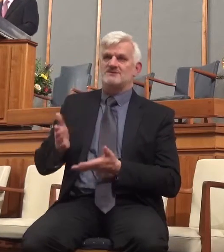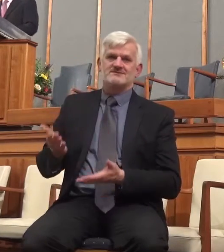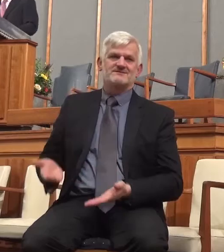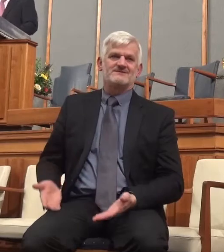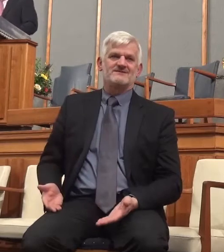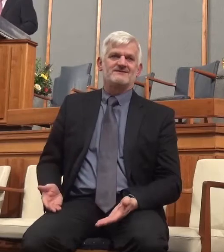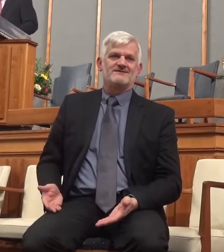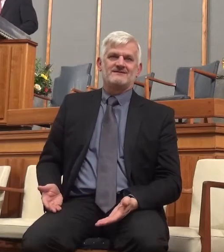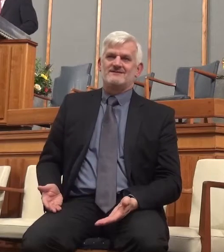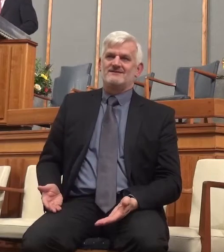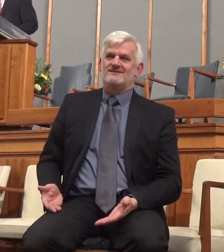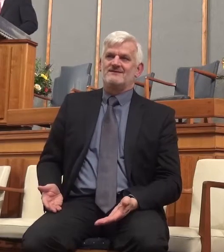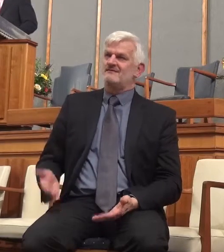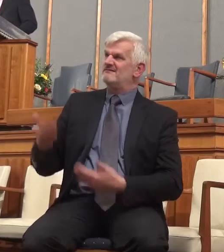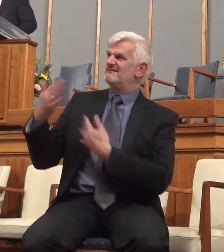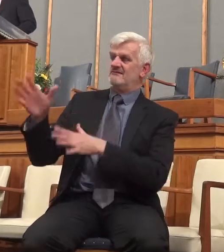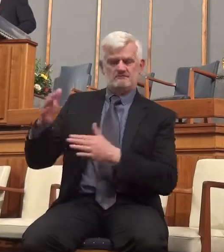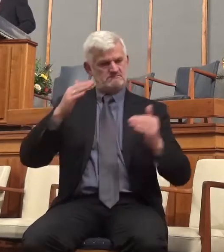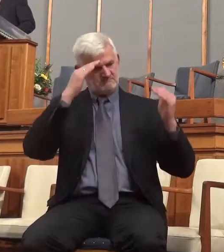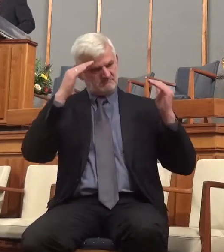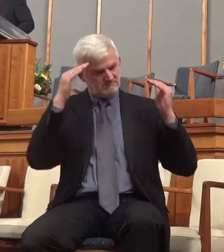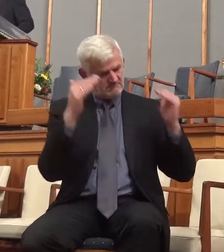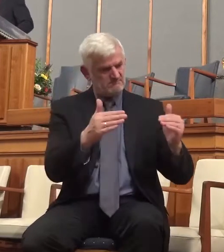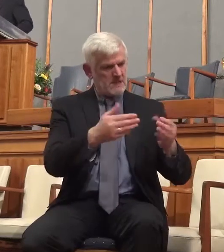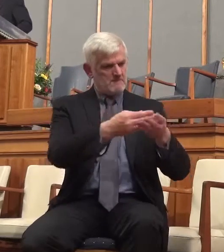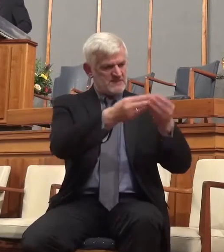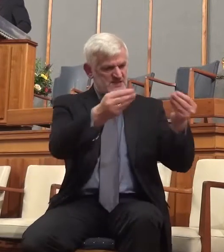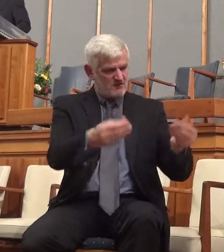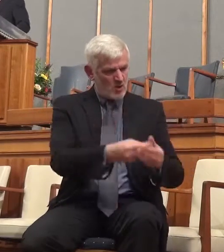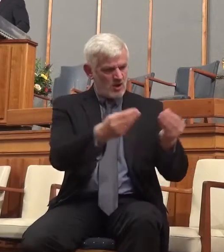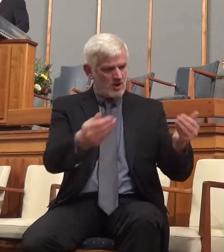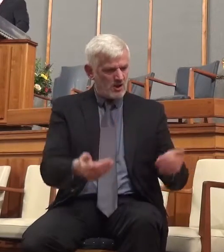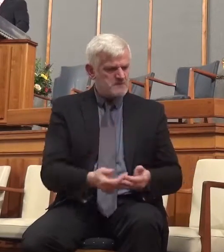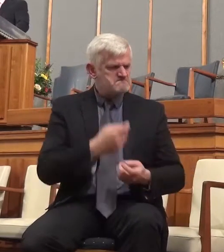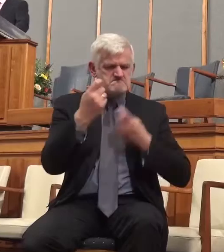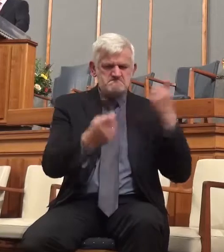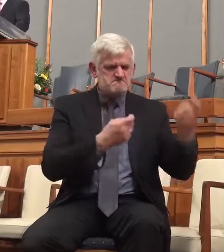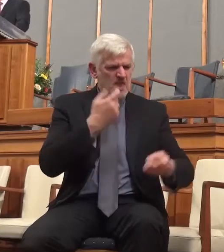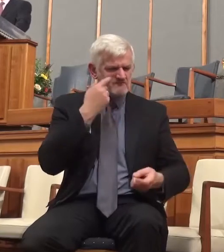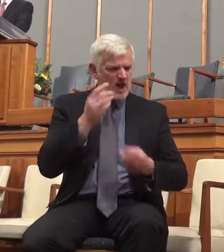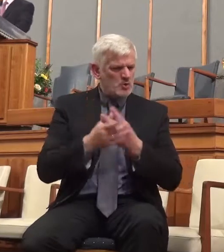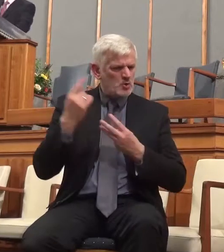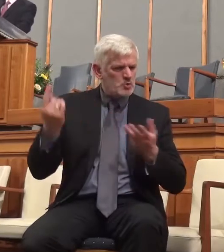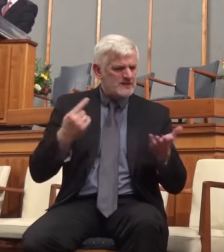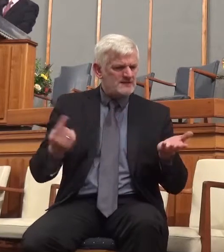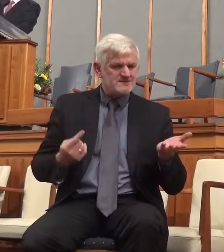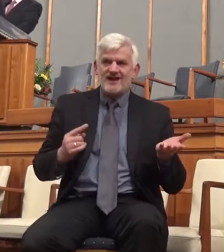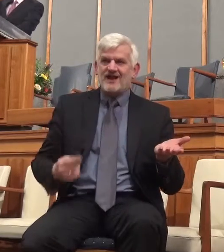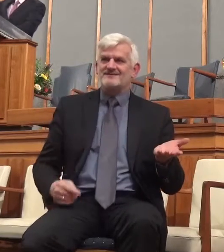We can't look out of our material environment, our little box in this world, and figure